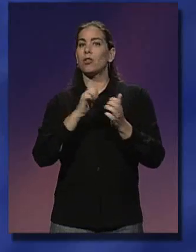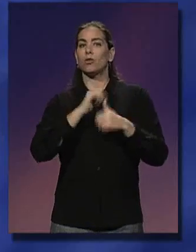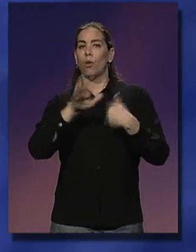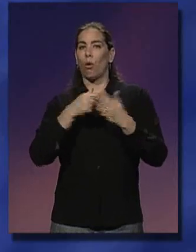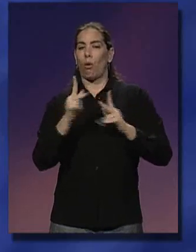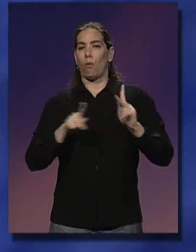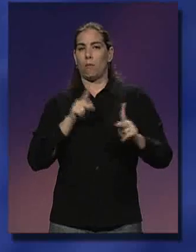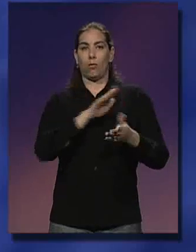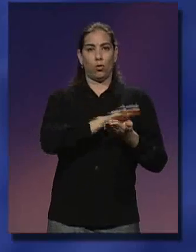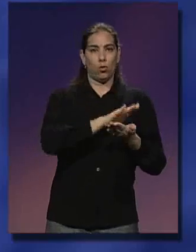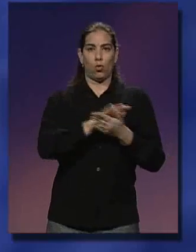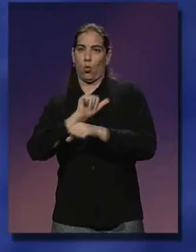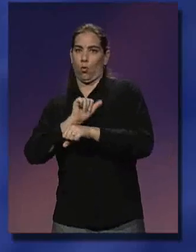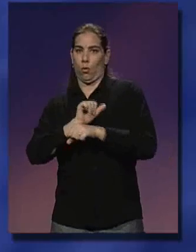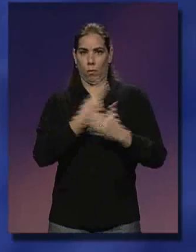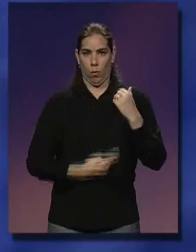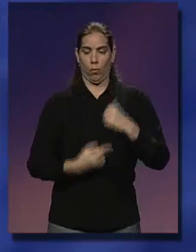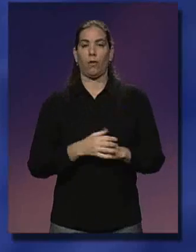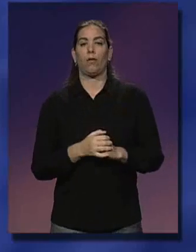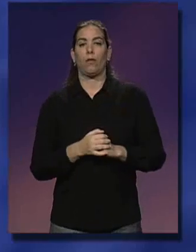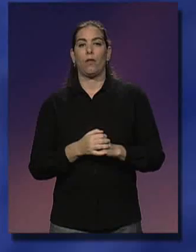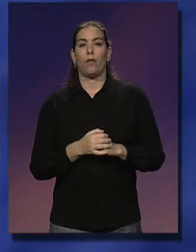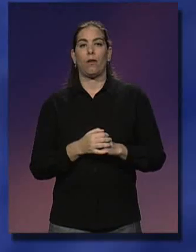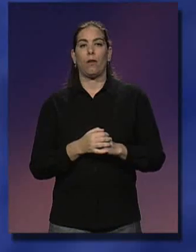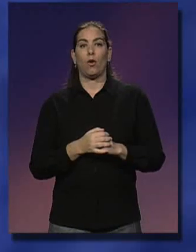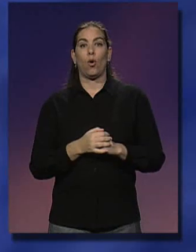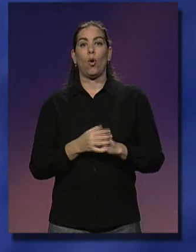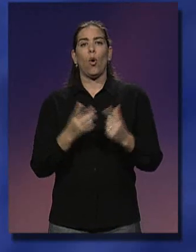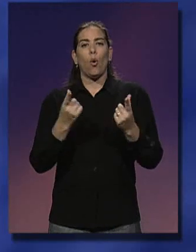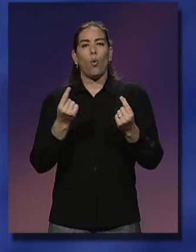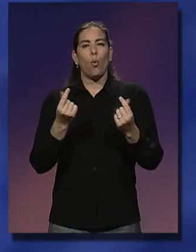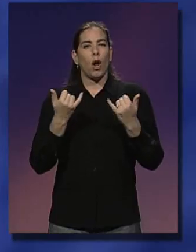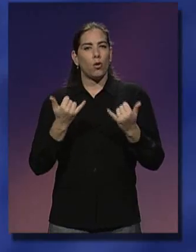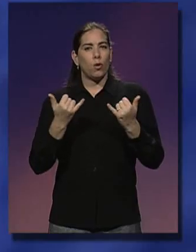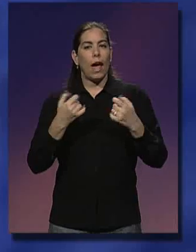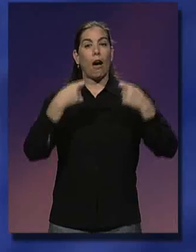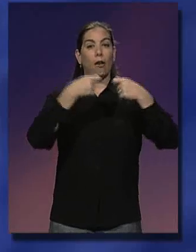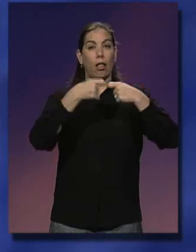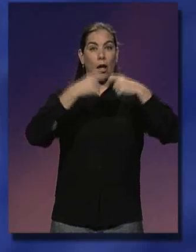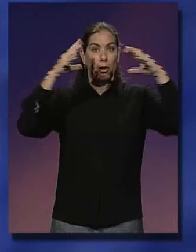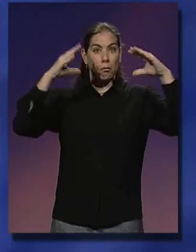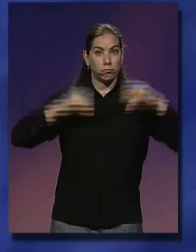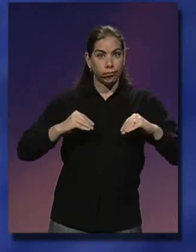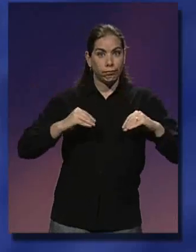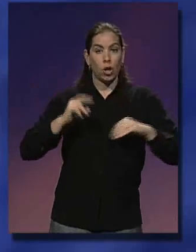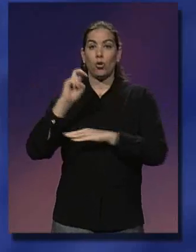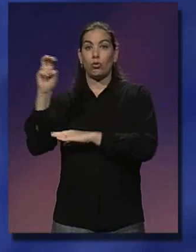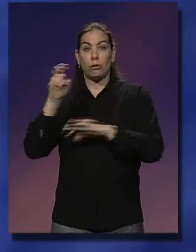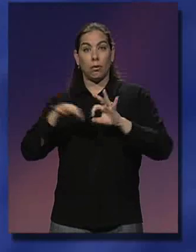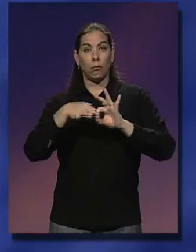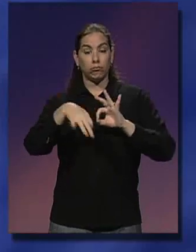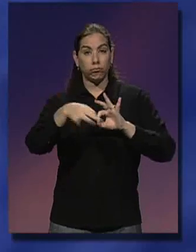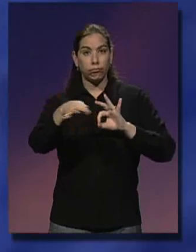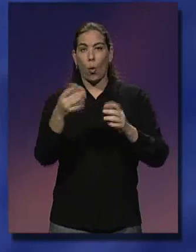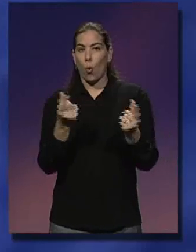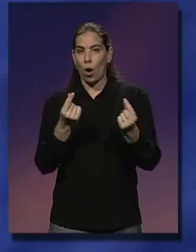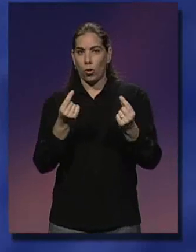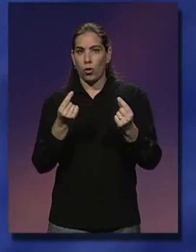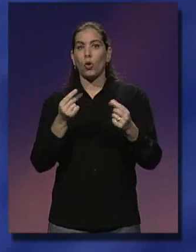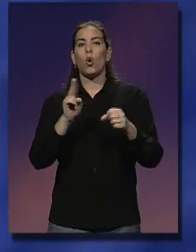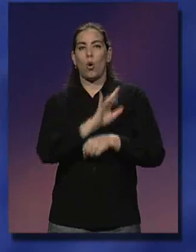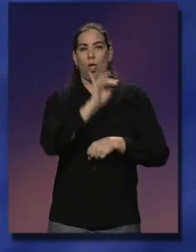workplace. Remember to include strategies you already use to deal with power outages or transportation delays or breakdowns.